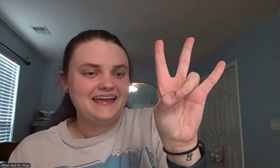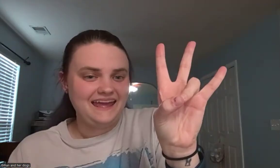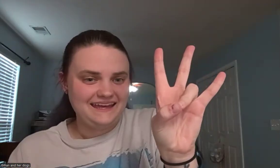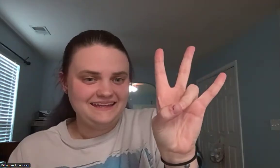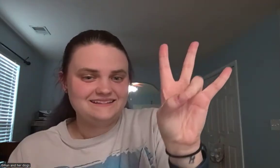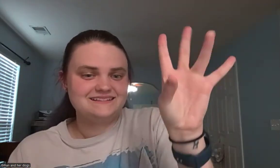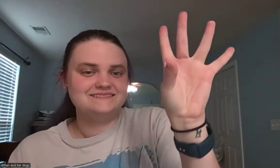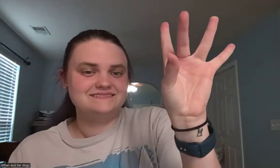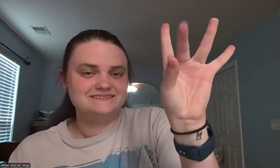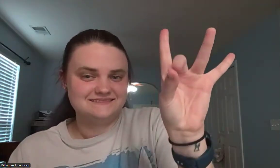8,